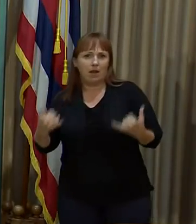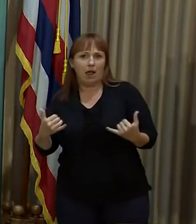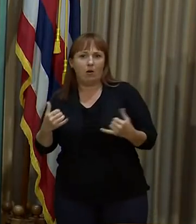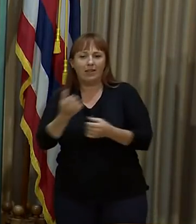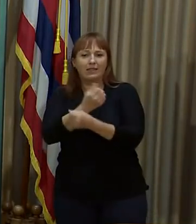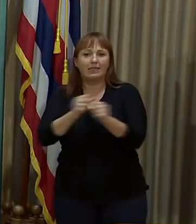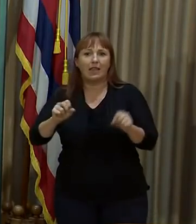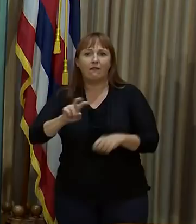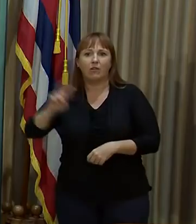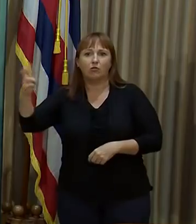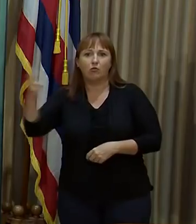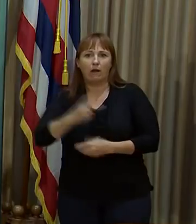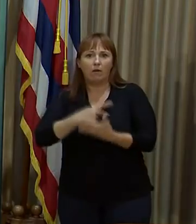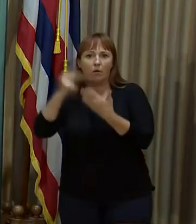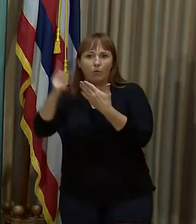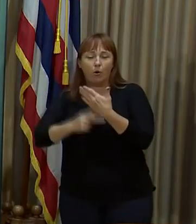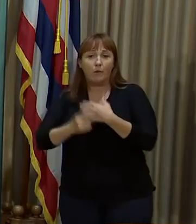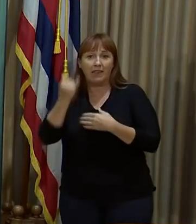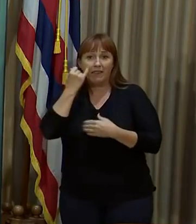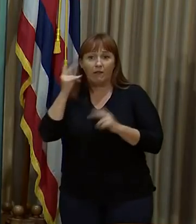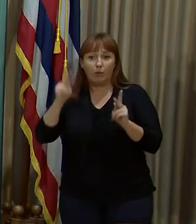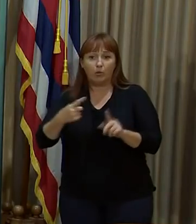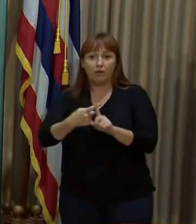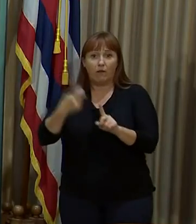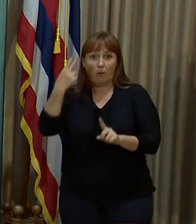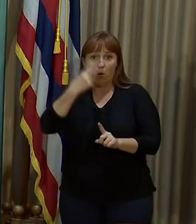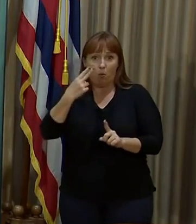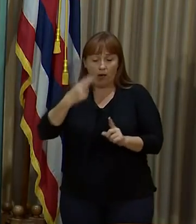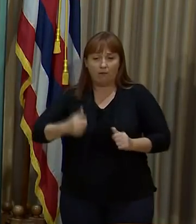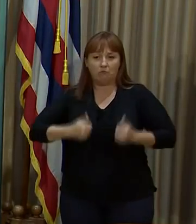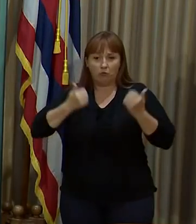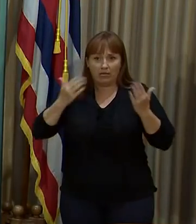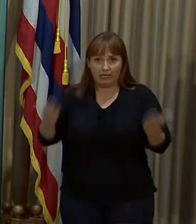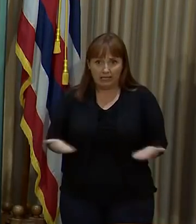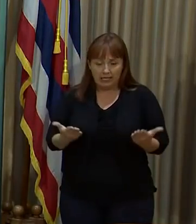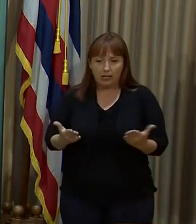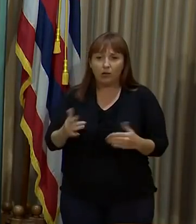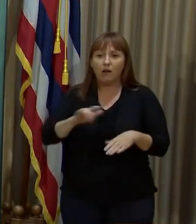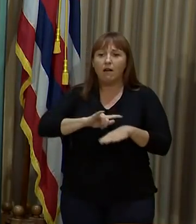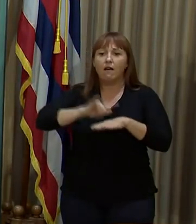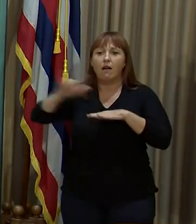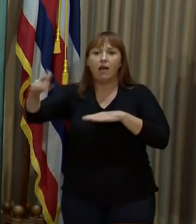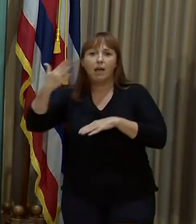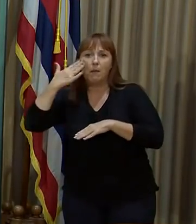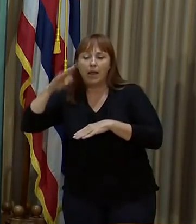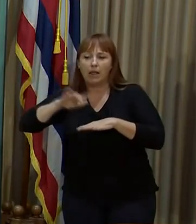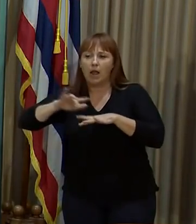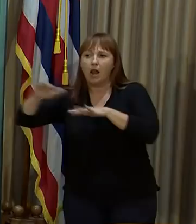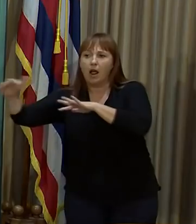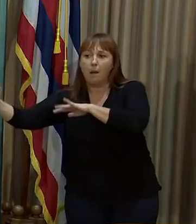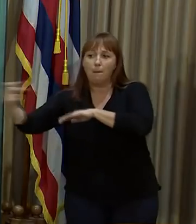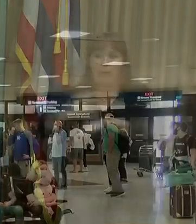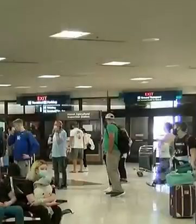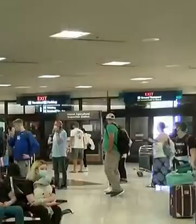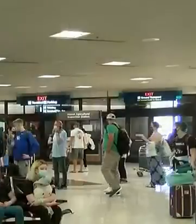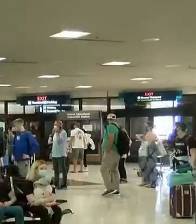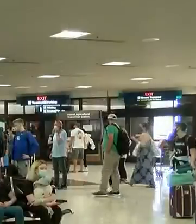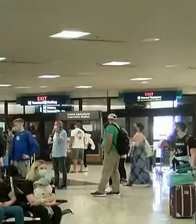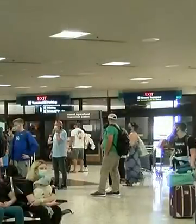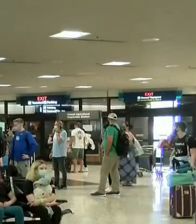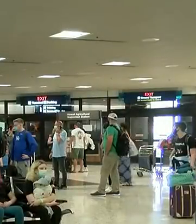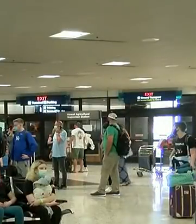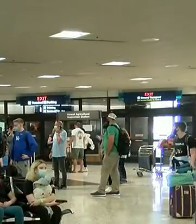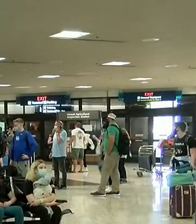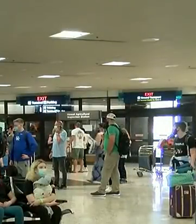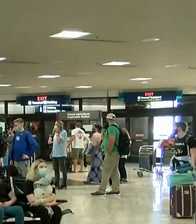Safe Travels, where a Hawaii resident travels to the mainland and is returning to the islands, they are